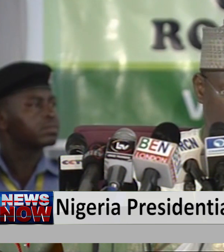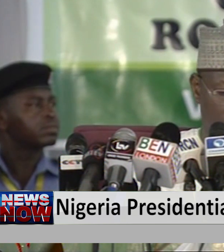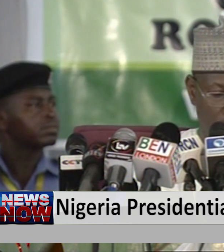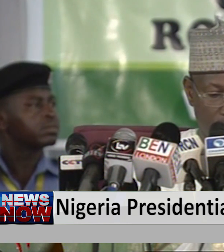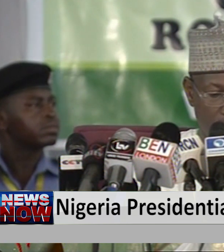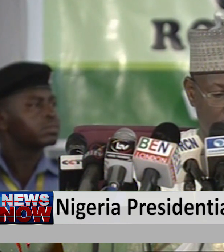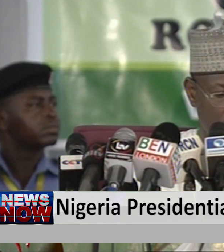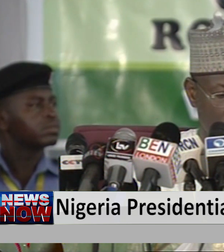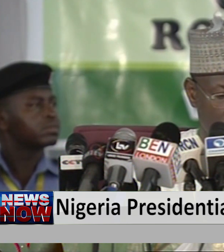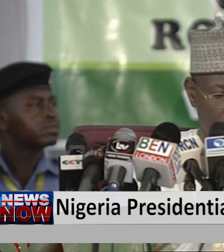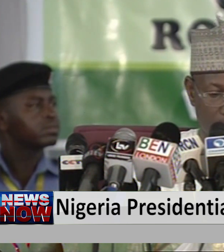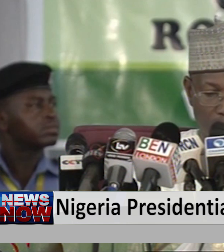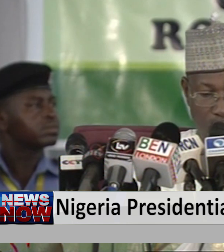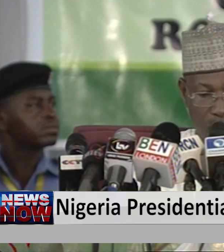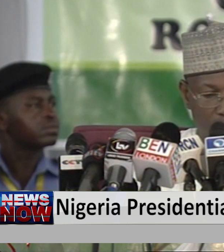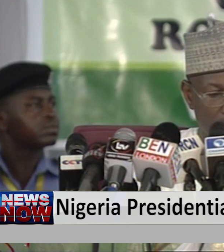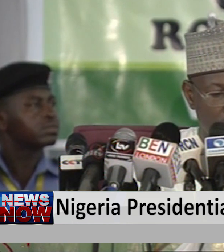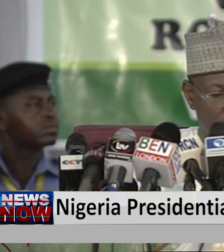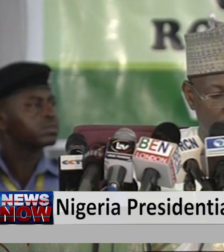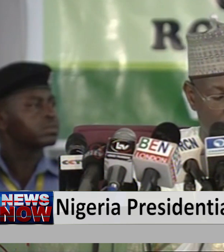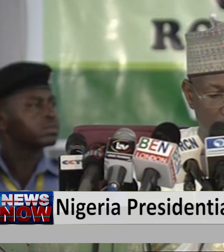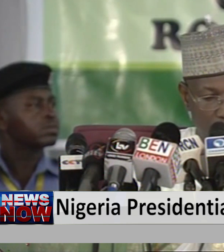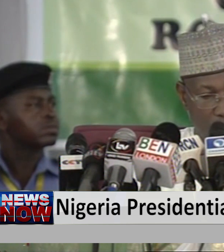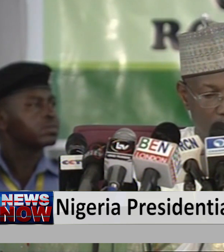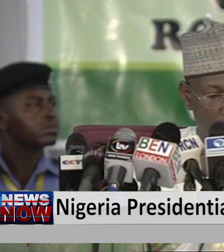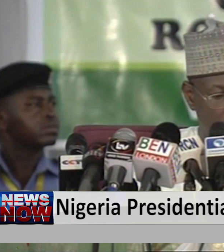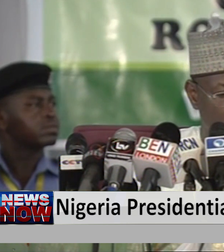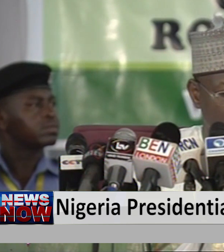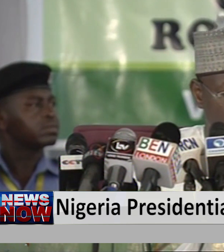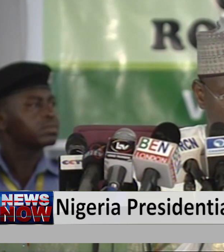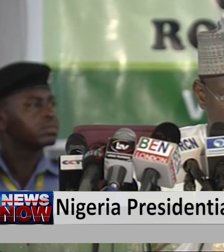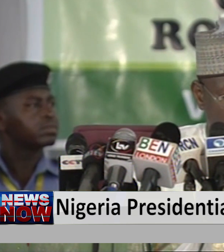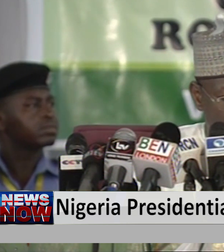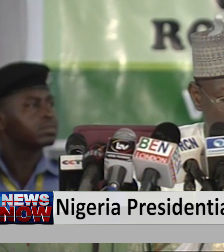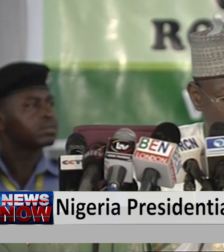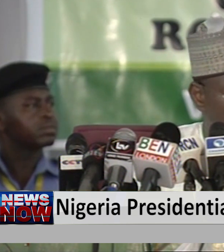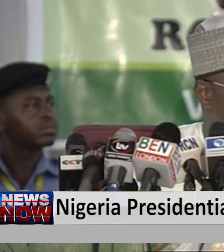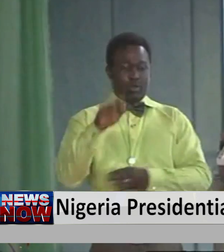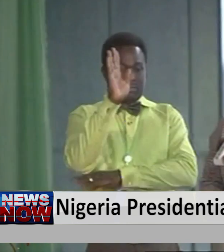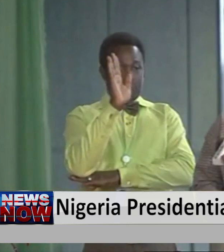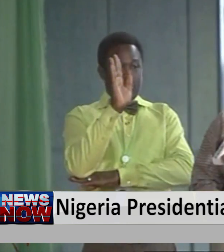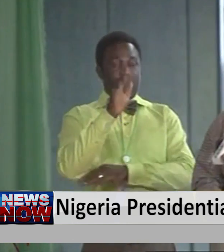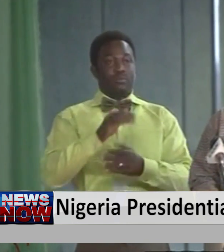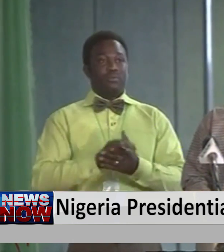Kindly state your name, designation, and everything in order to. Good afternoon.